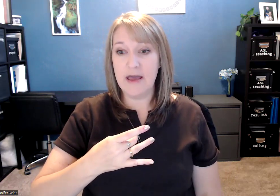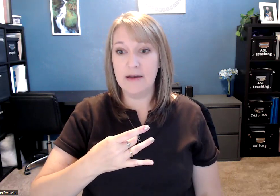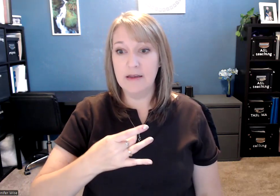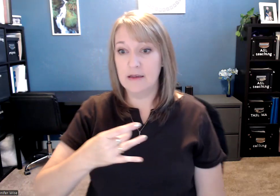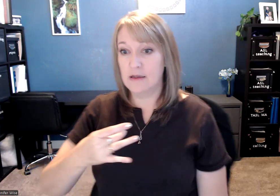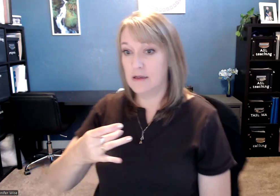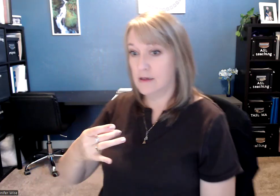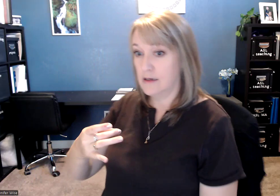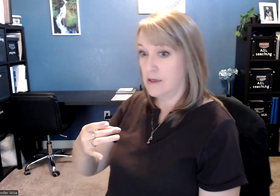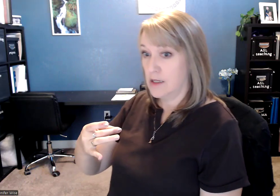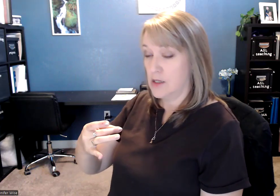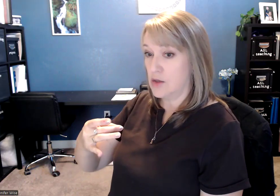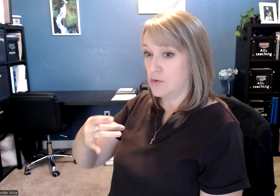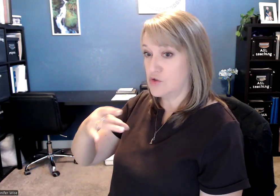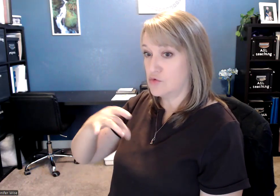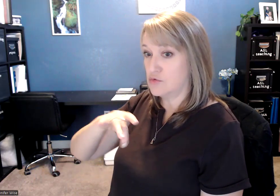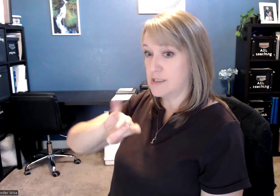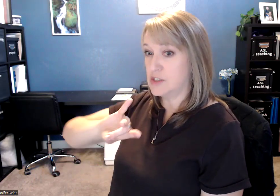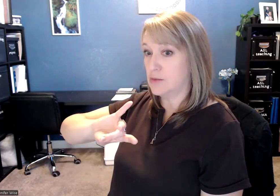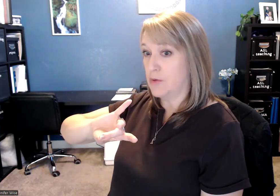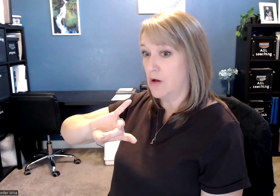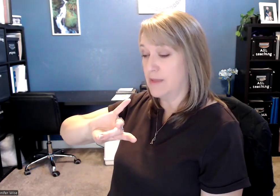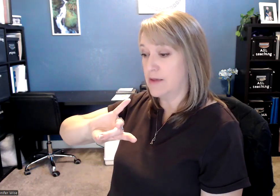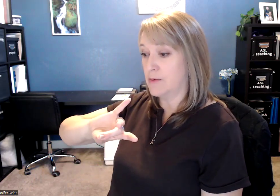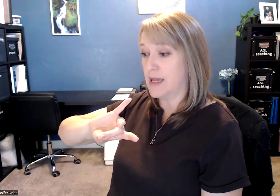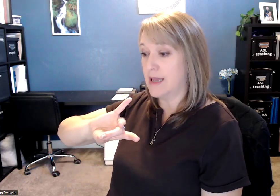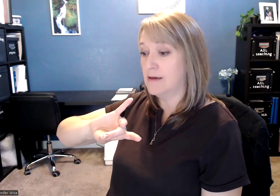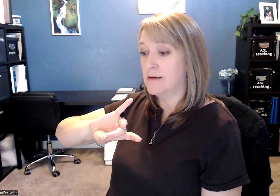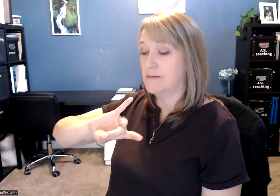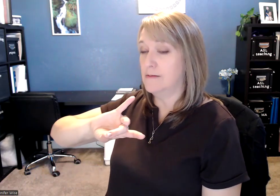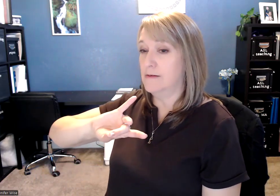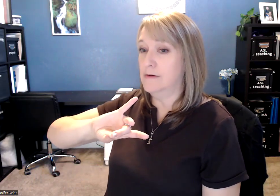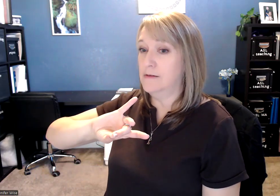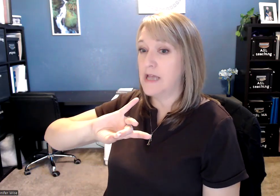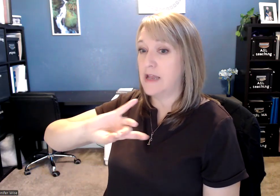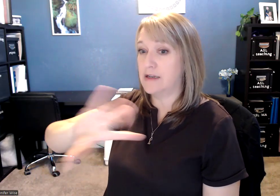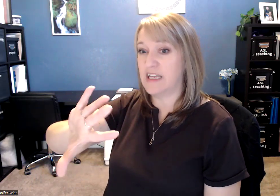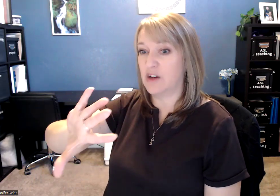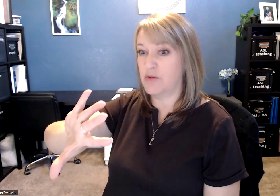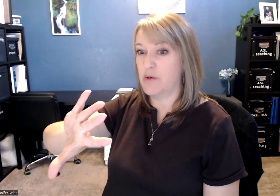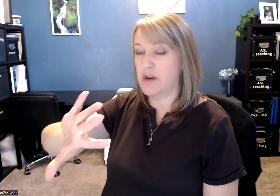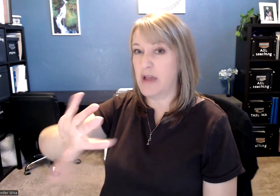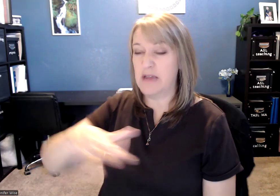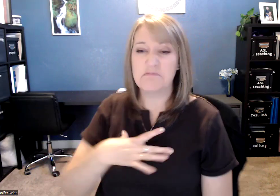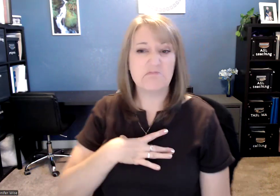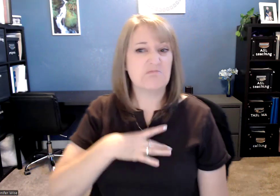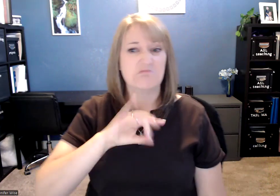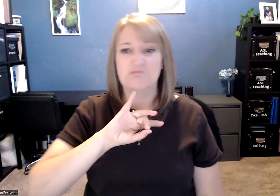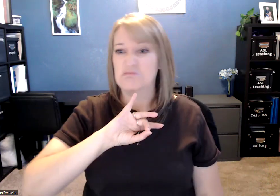then you twist your palm the other way, and it's like you're throwing it away.